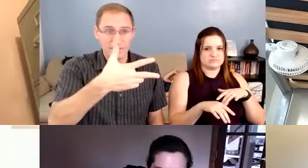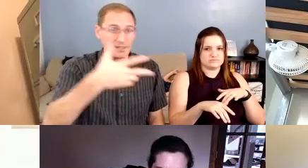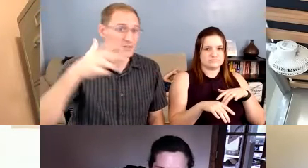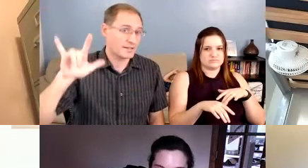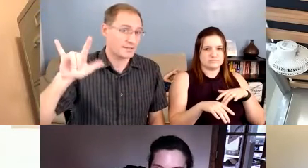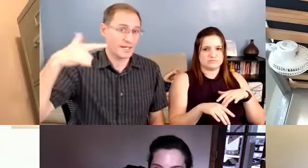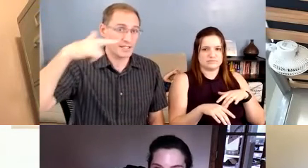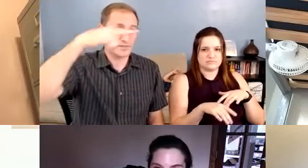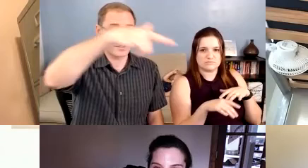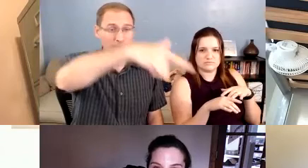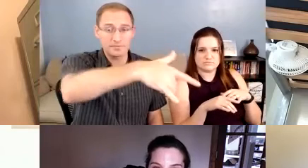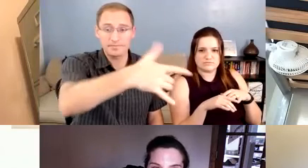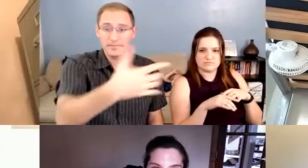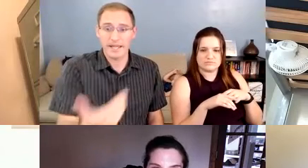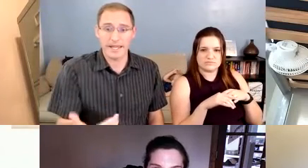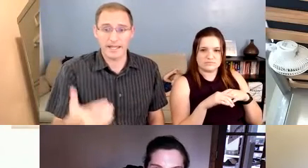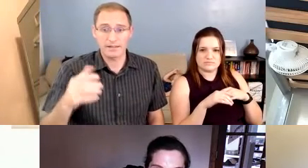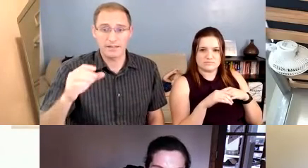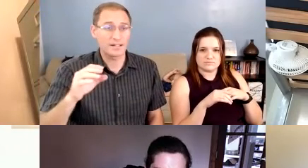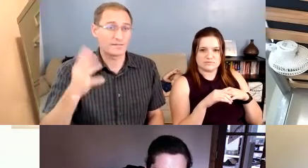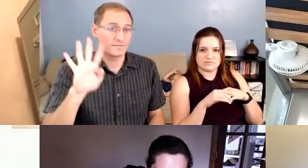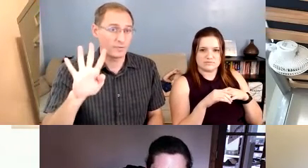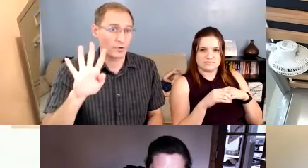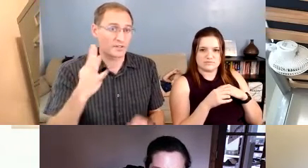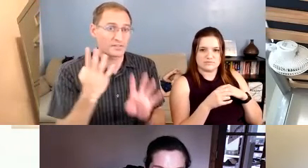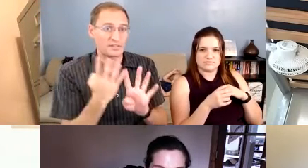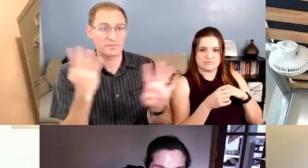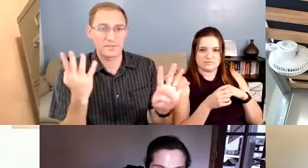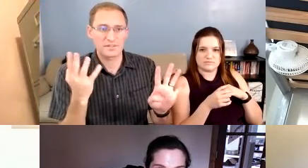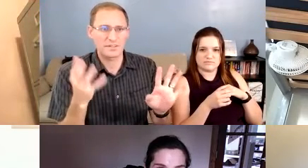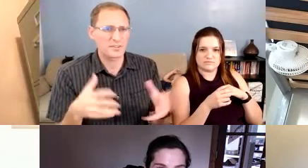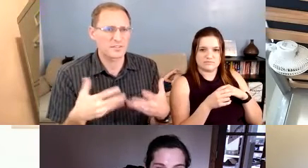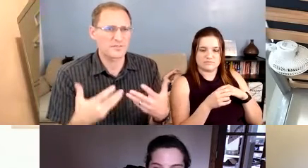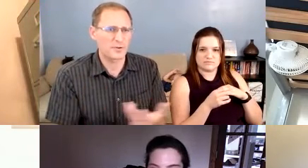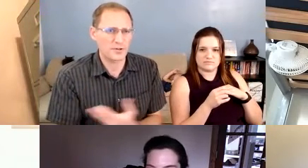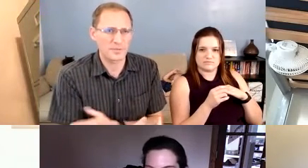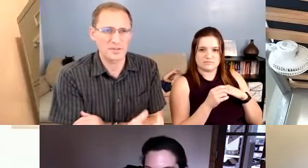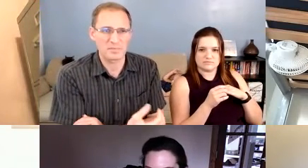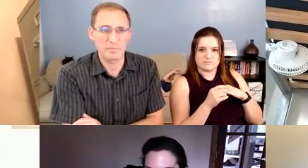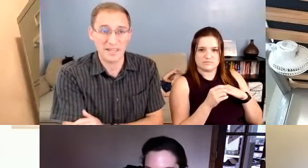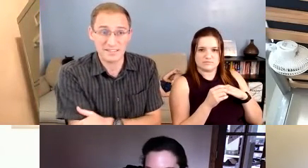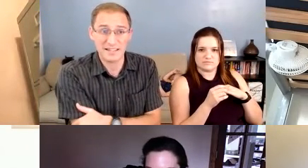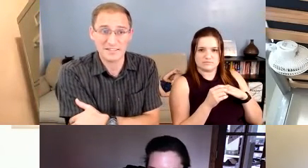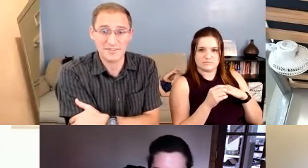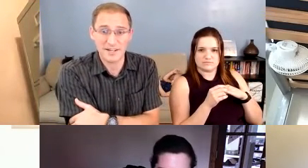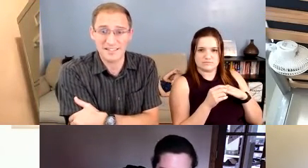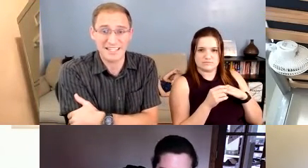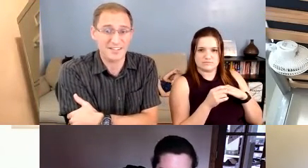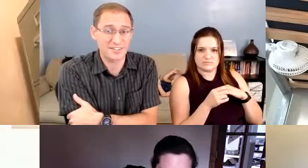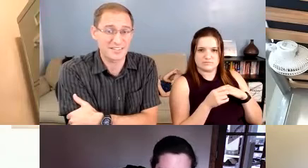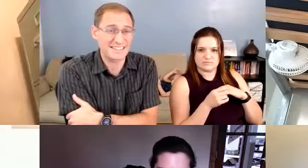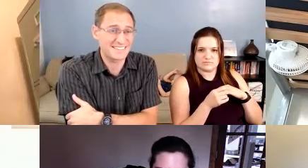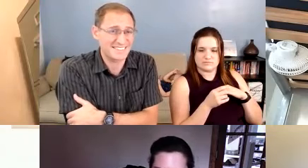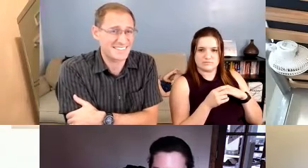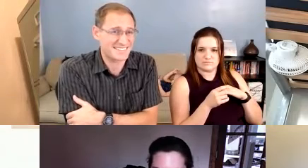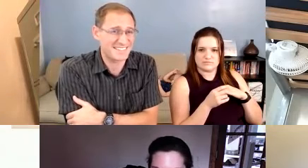CL3, yeah, I love you, and 4s. So those are for the most basic classifiers. Again,